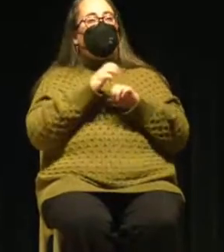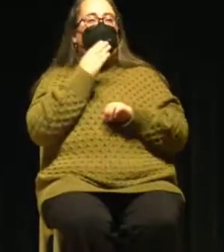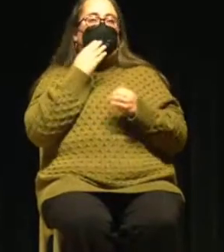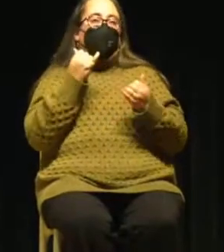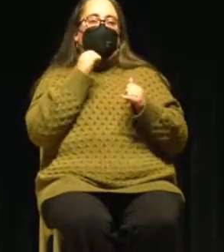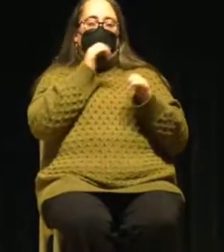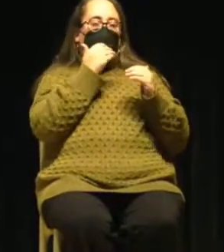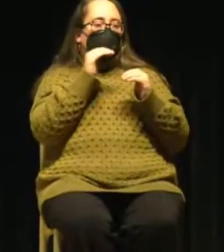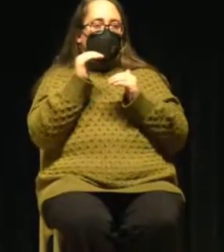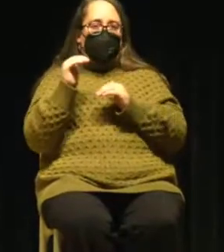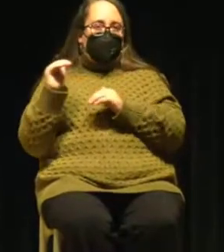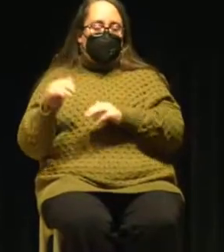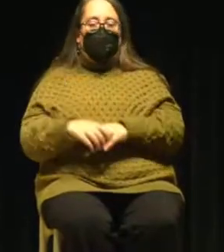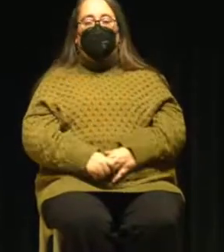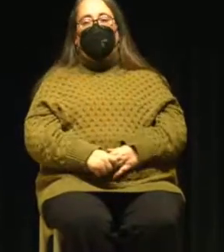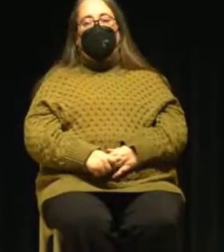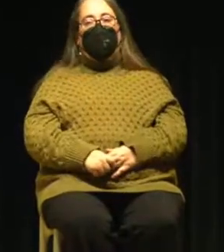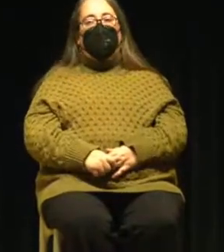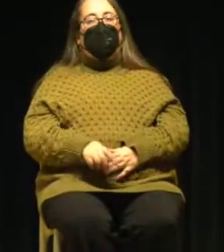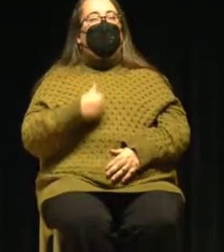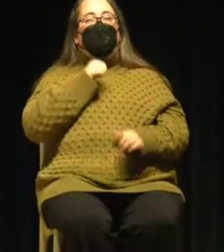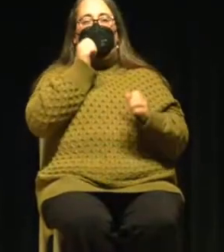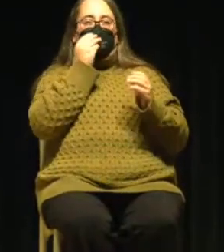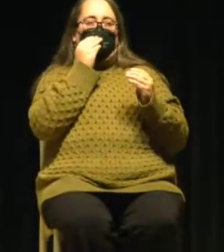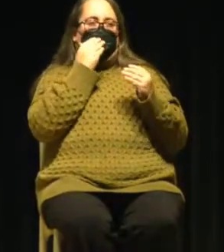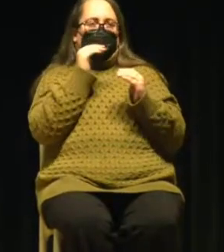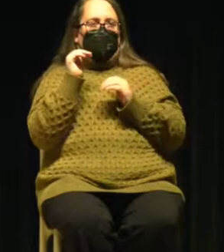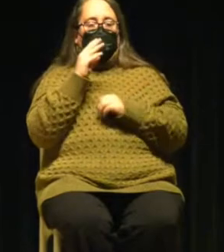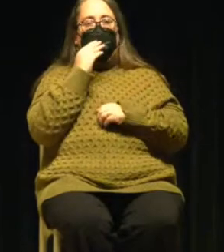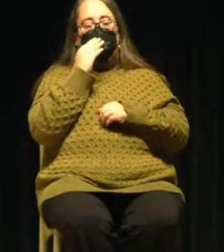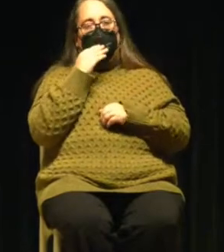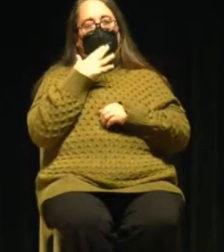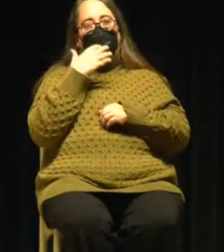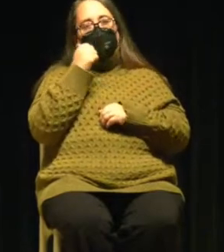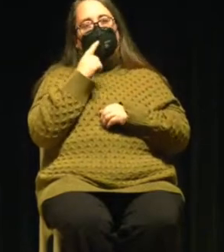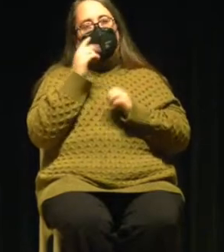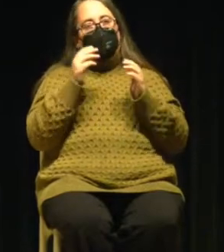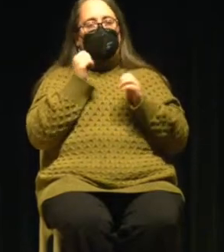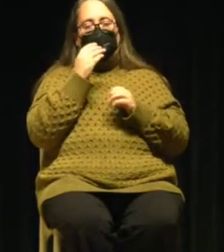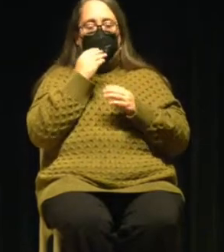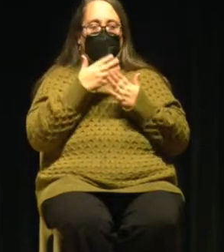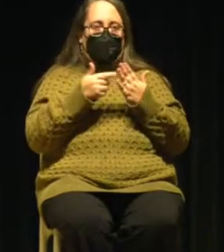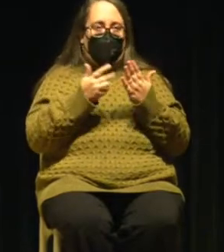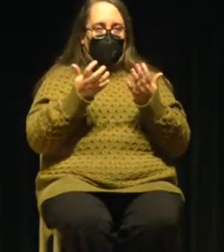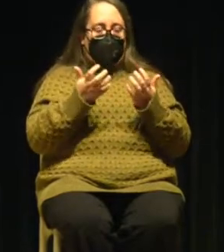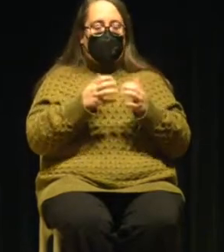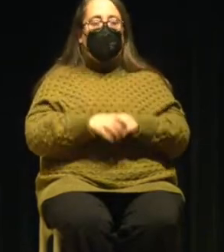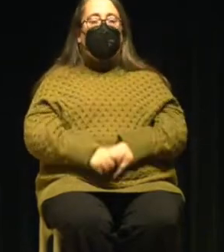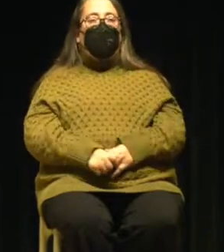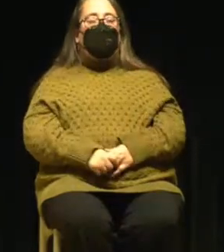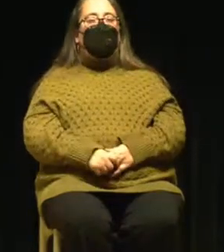really restrict, we don't restrict our kids' foods. You know what I mean? And my eldest is obviously an adult, so she can eat as she wants. But I